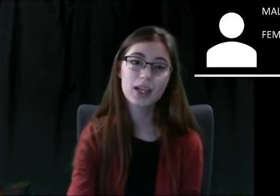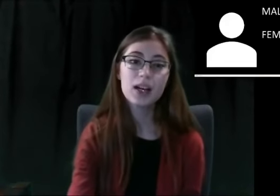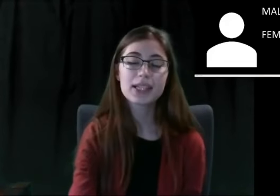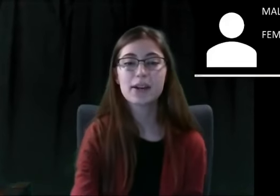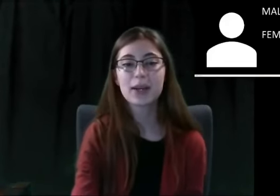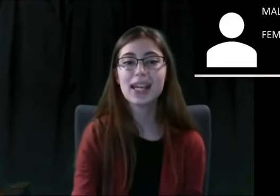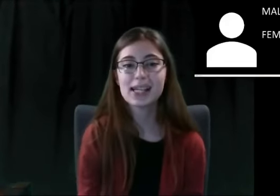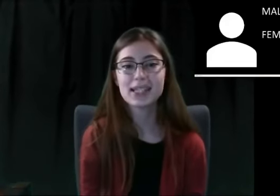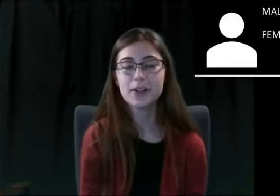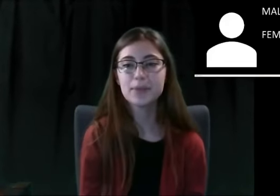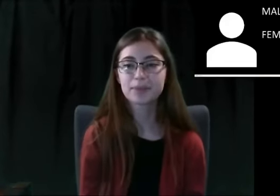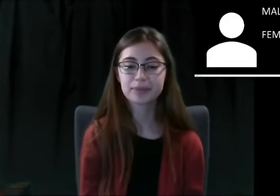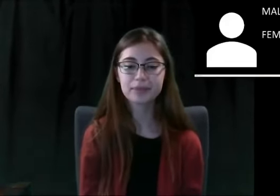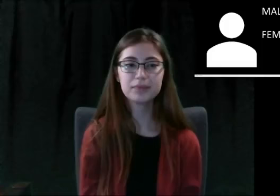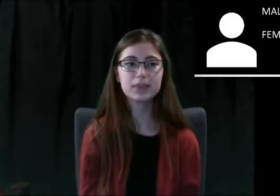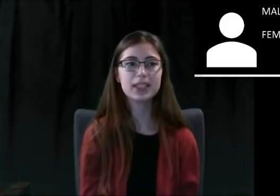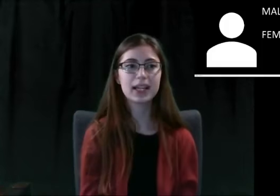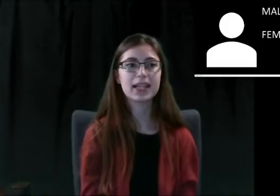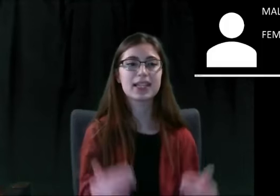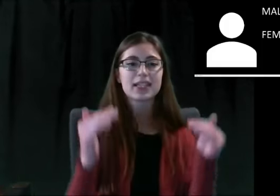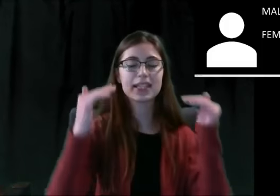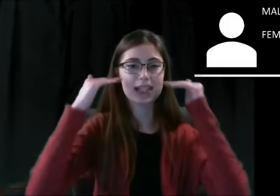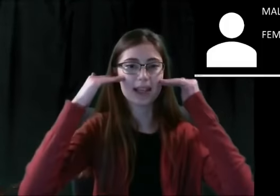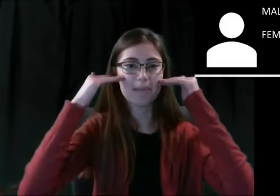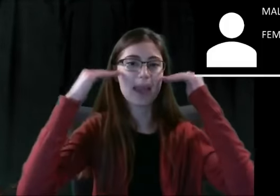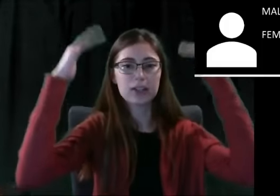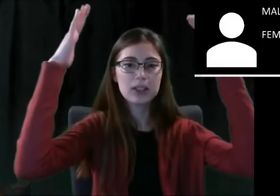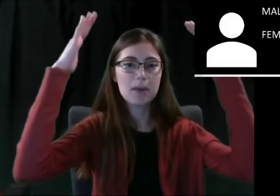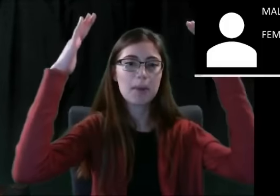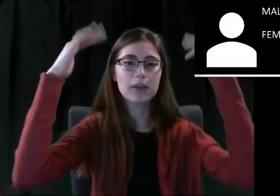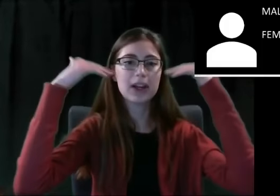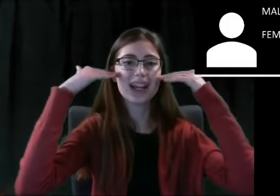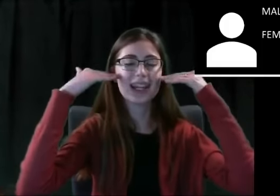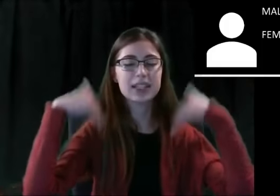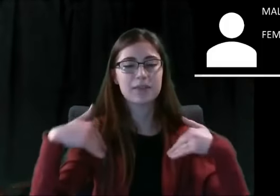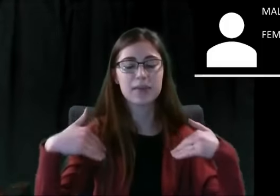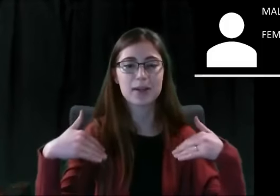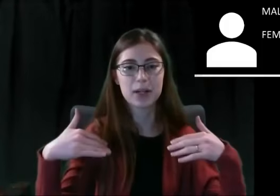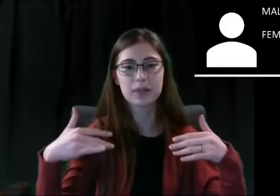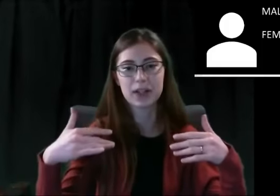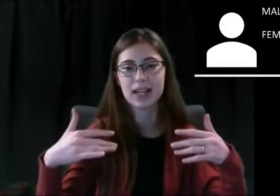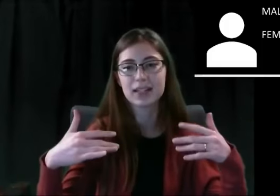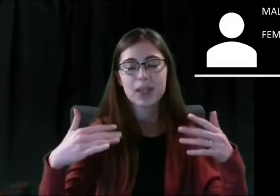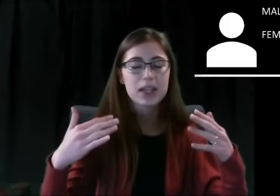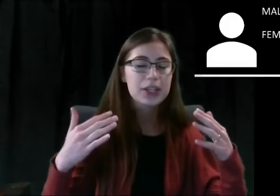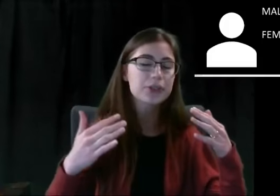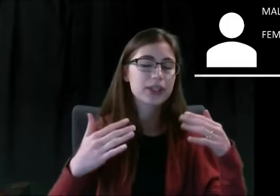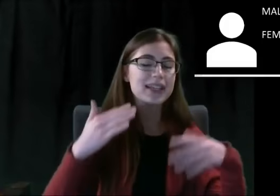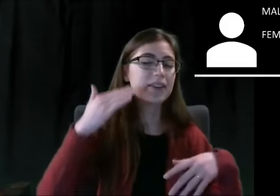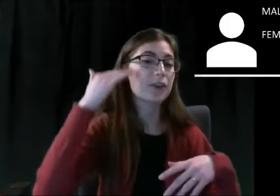So in ASL, there is the male part of your head and the female part of your head. Usually your